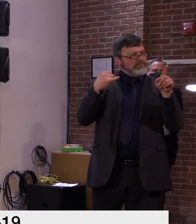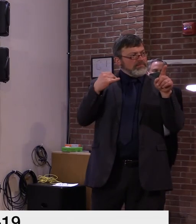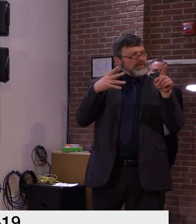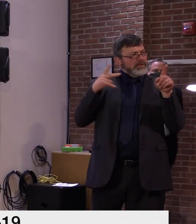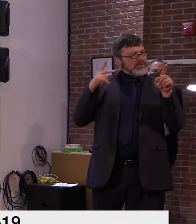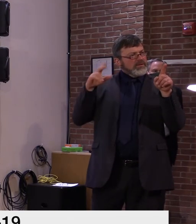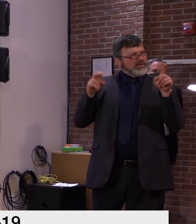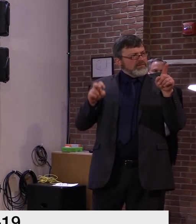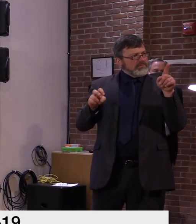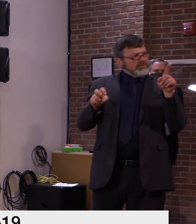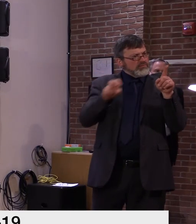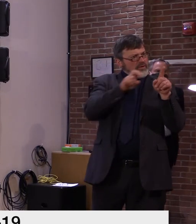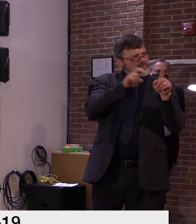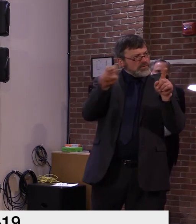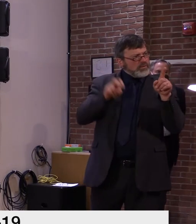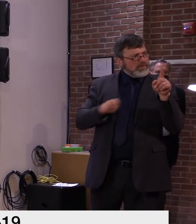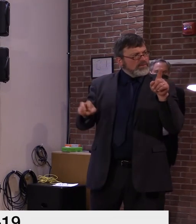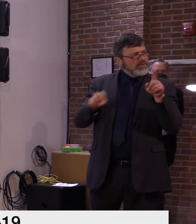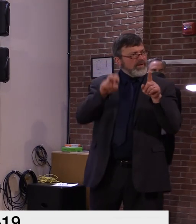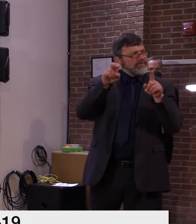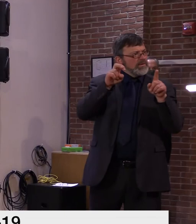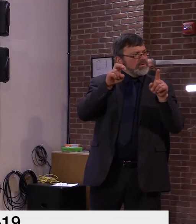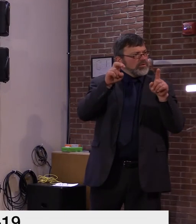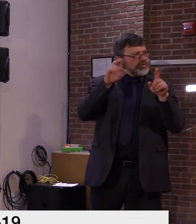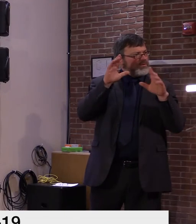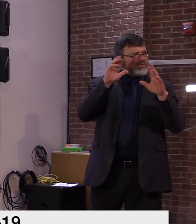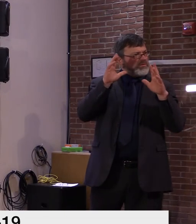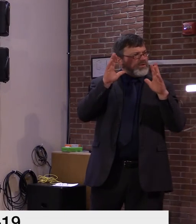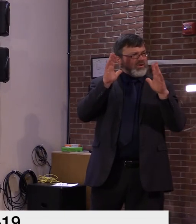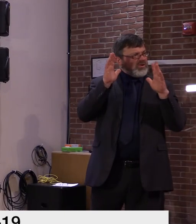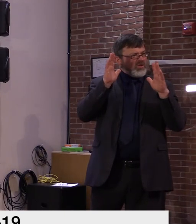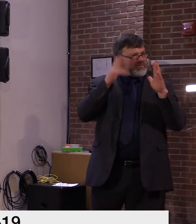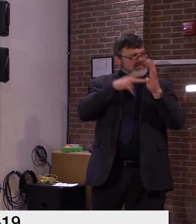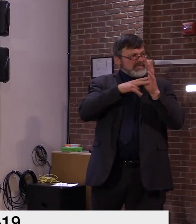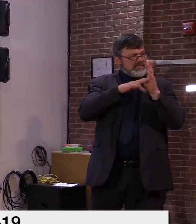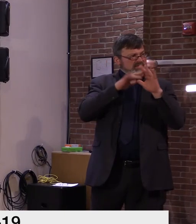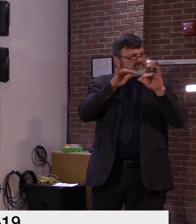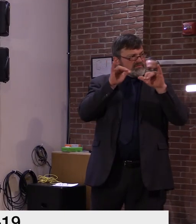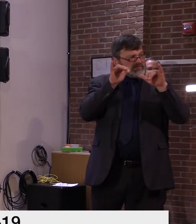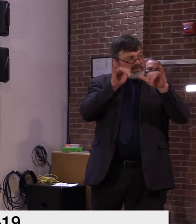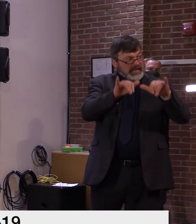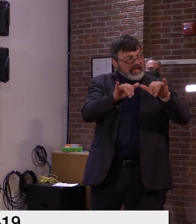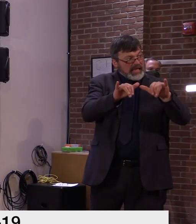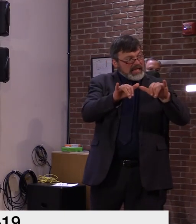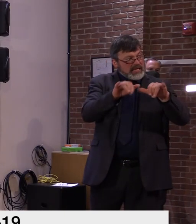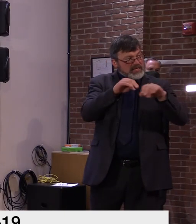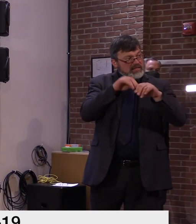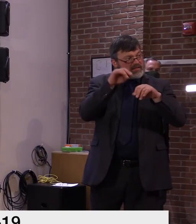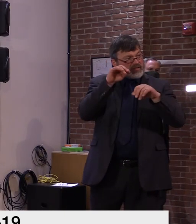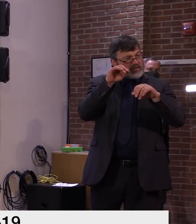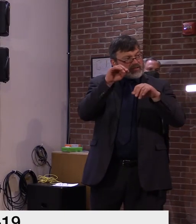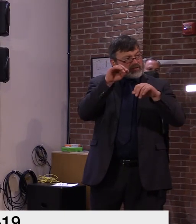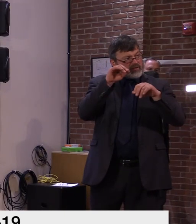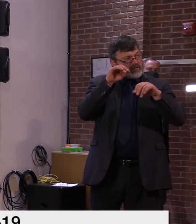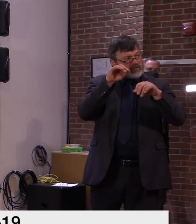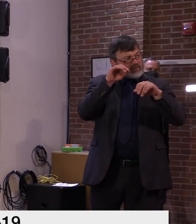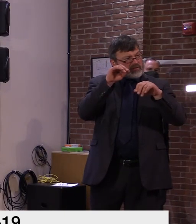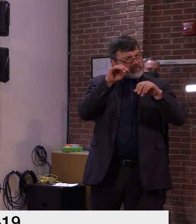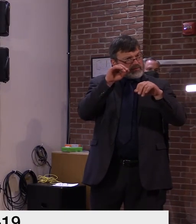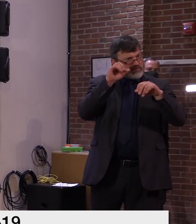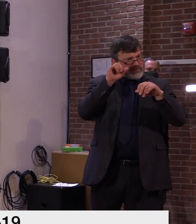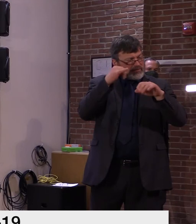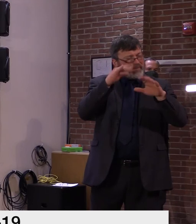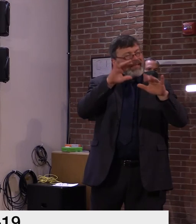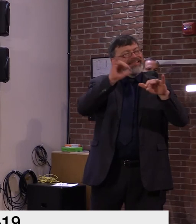to keep everyone at Newport? Or is there still some aspect of moving positive inmates around? No,